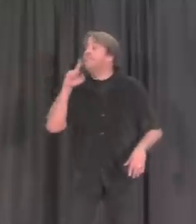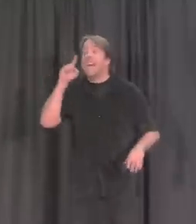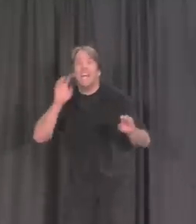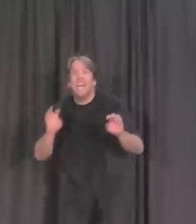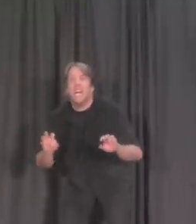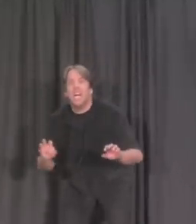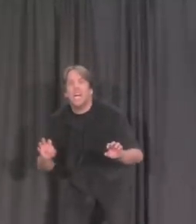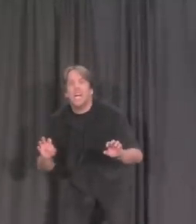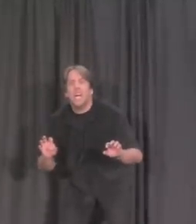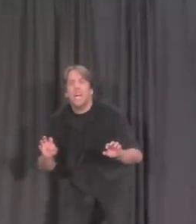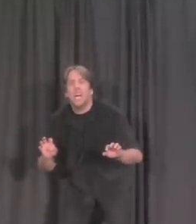All the deaf people were like,